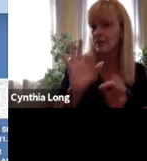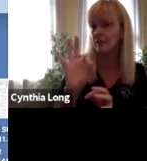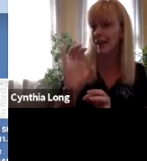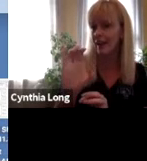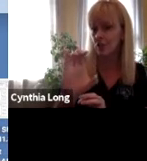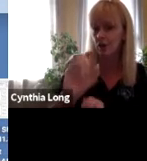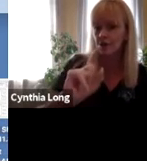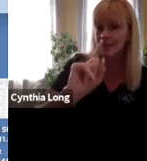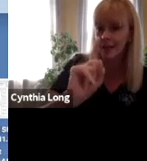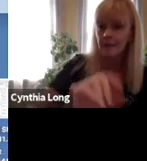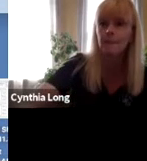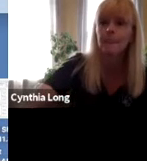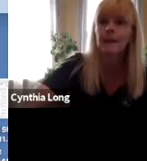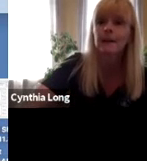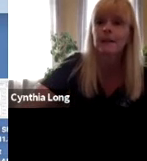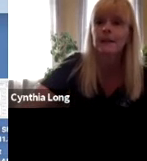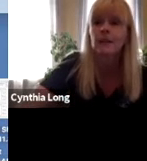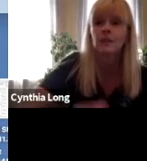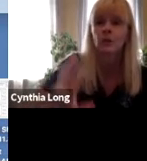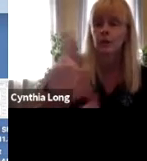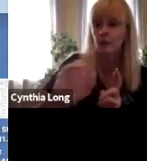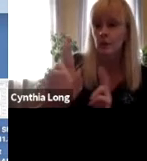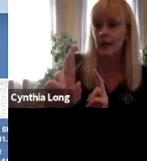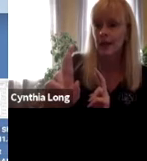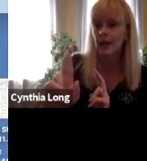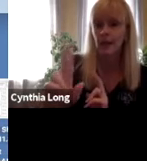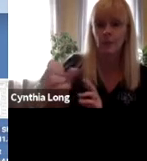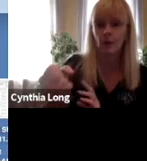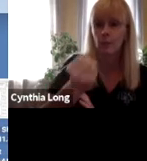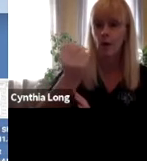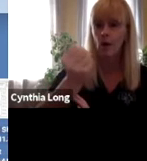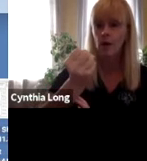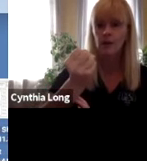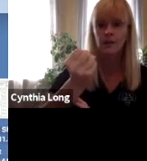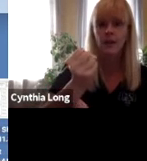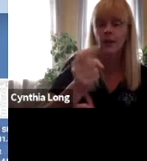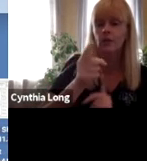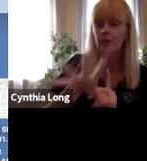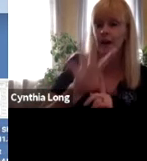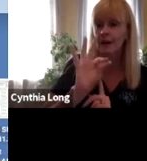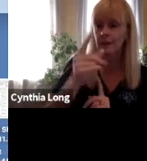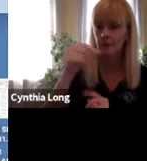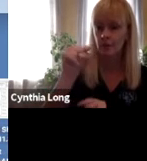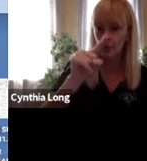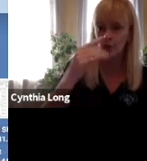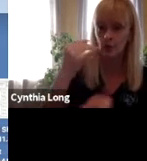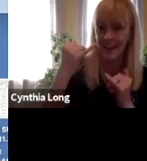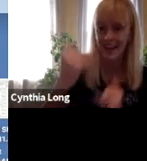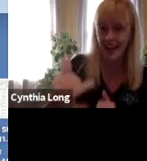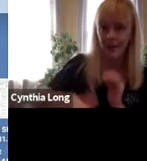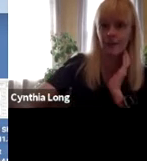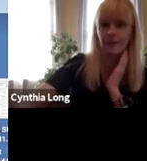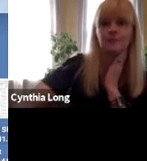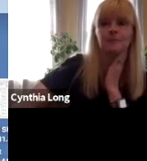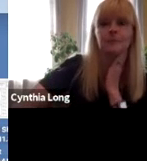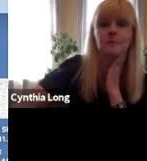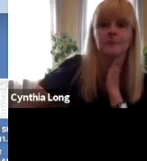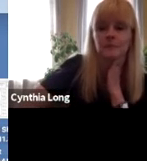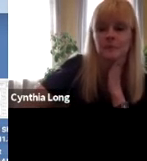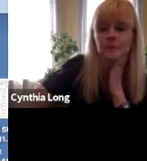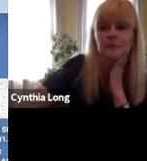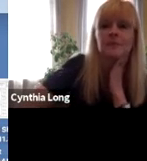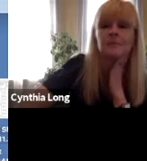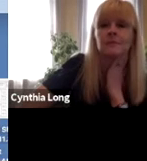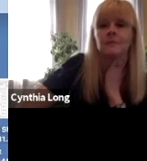give you to get a free flashcard set. So get ready. I'm going to pause and go find them for you